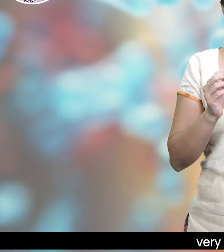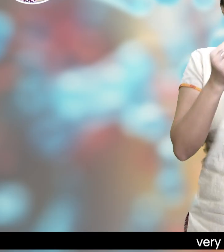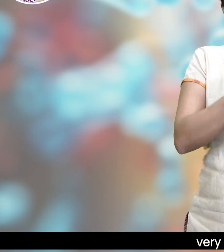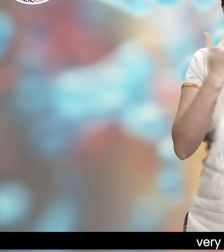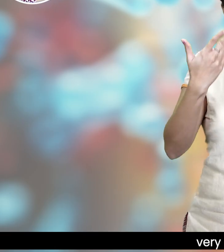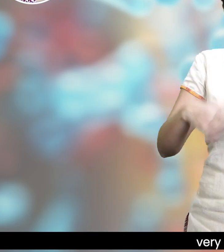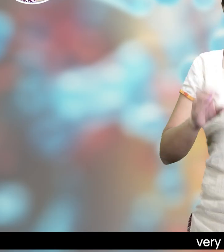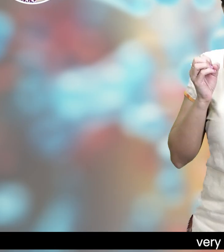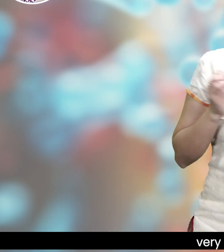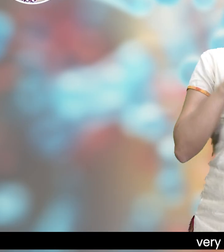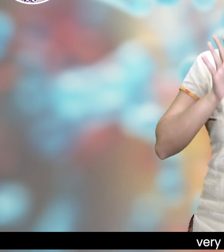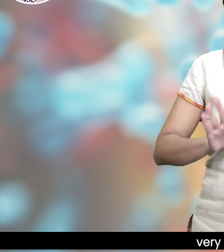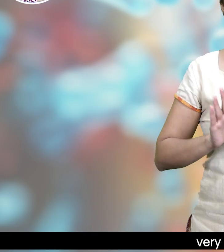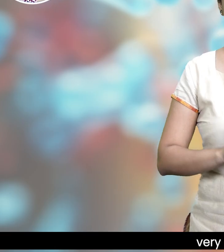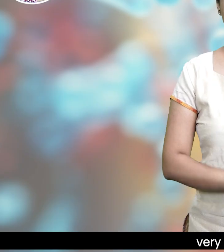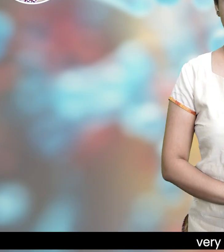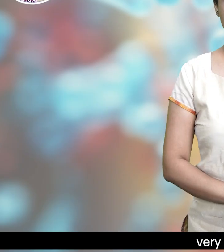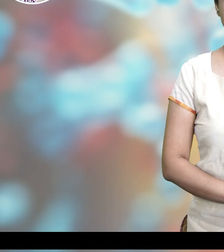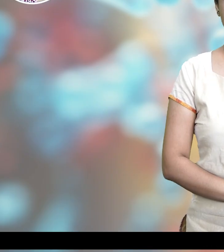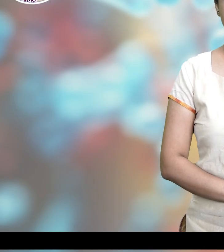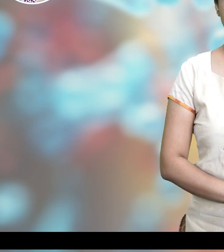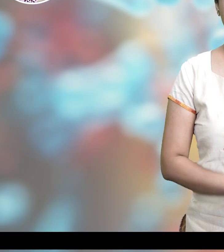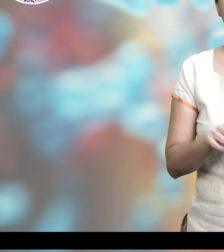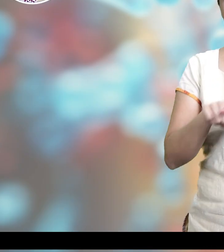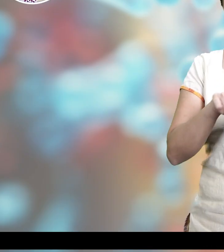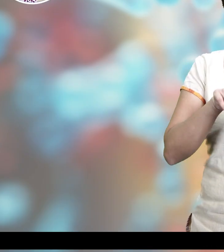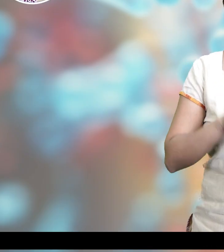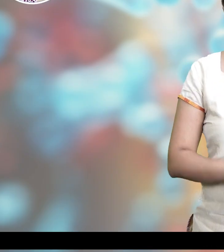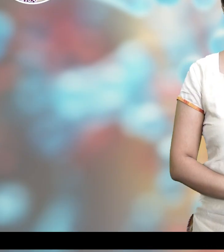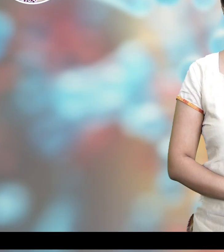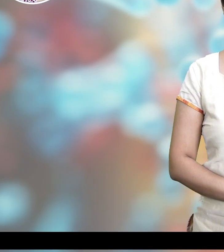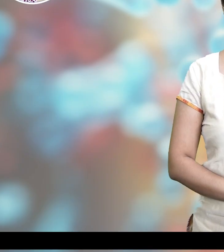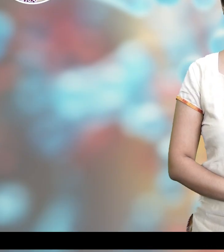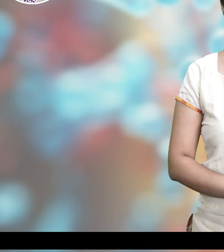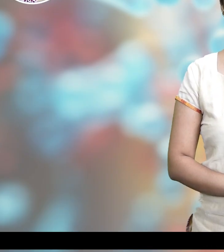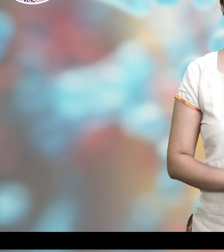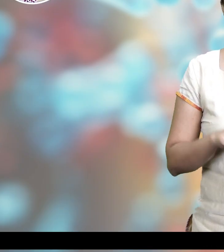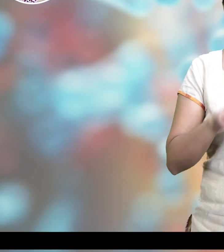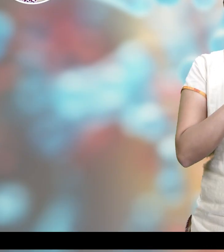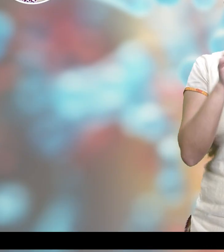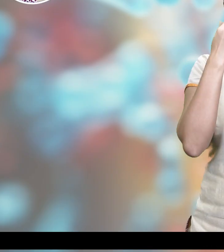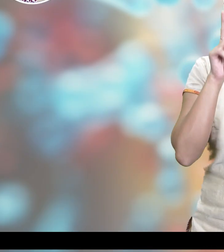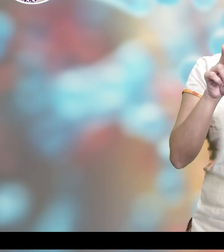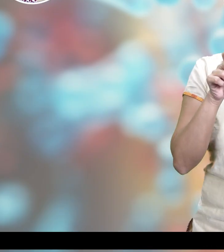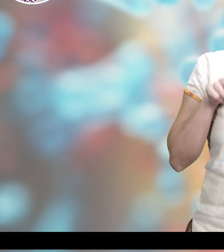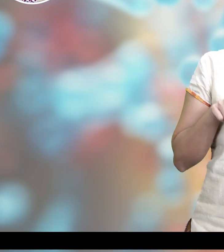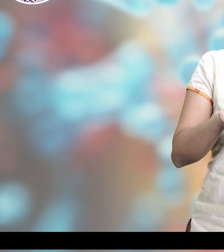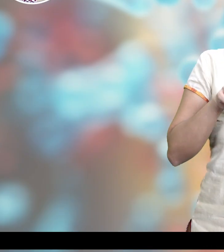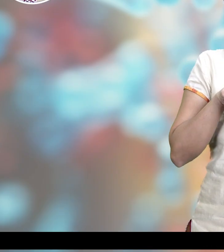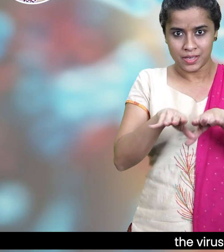general seeming effects. For example, in an HIV